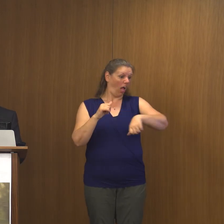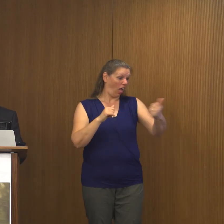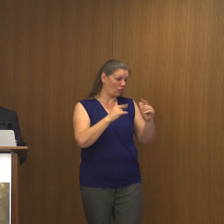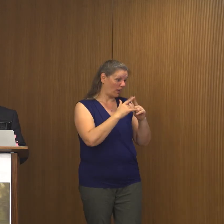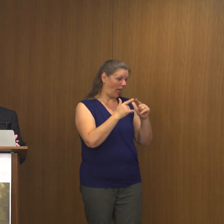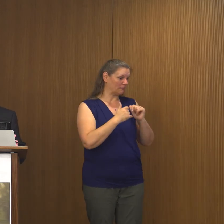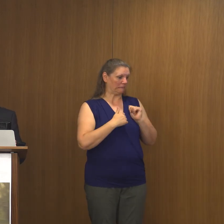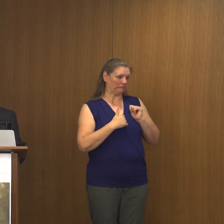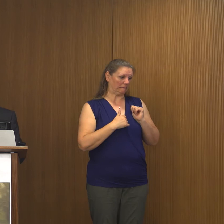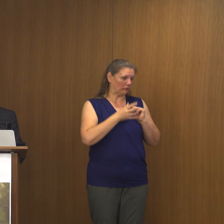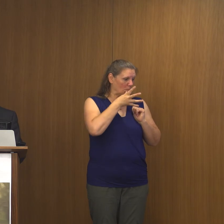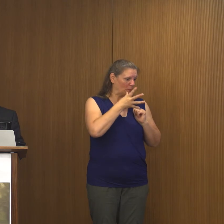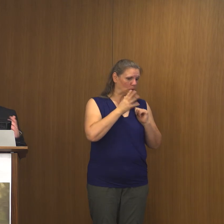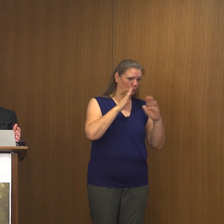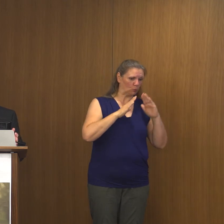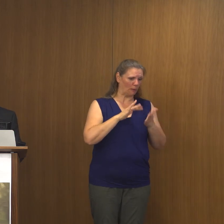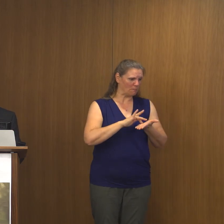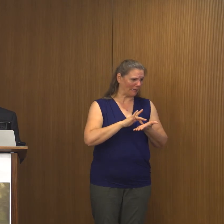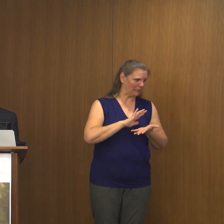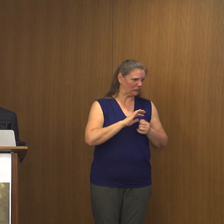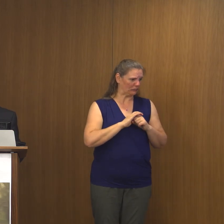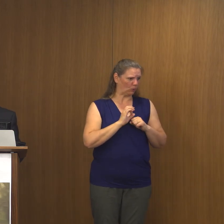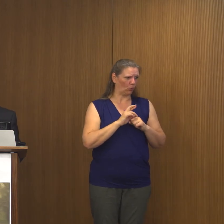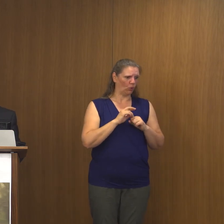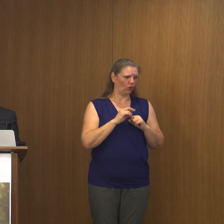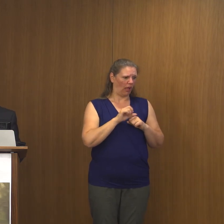to worry about sitting out in activities and having people look at you.